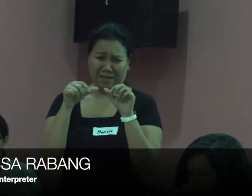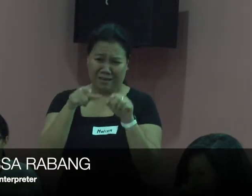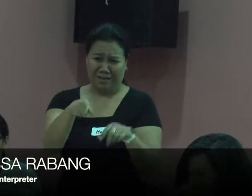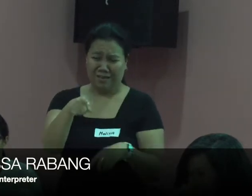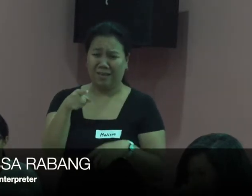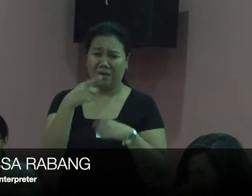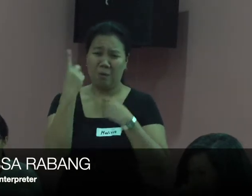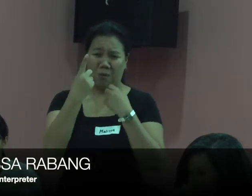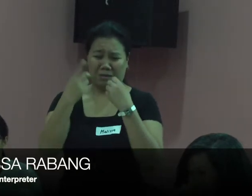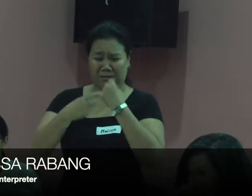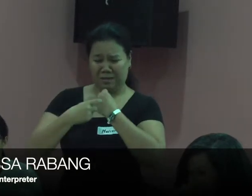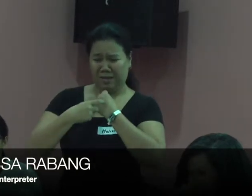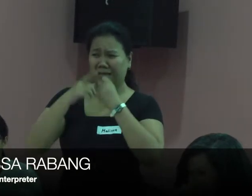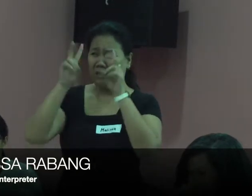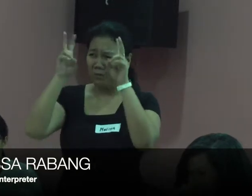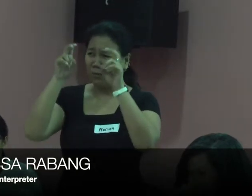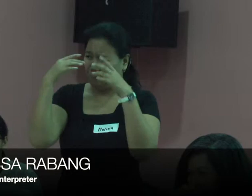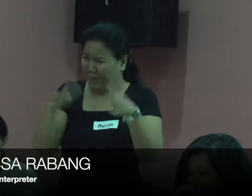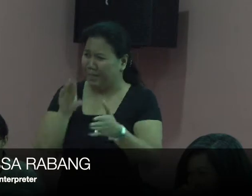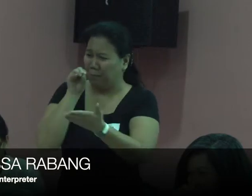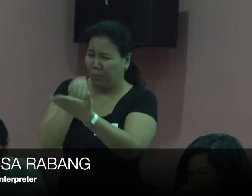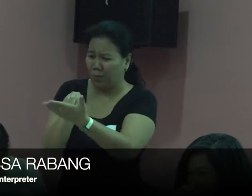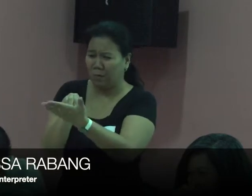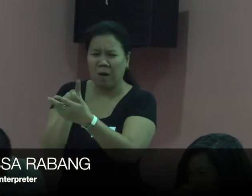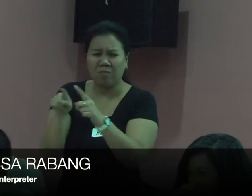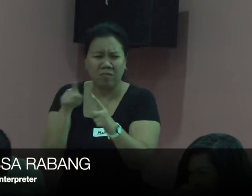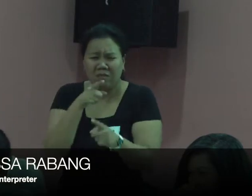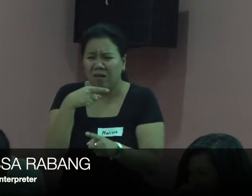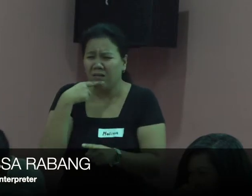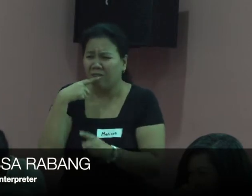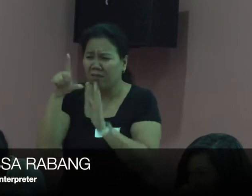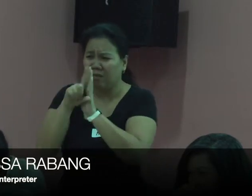isip ko kung am I allowed to